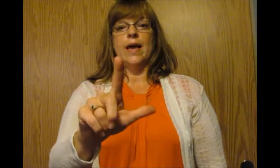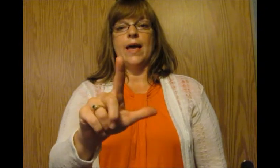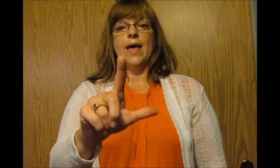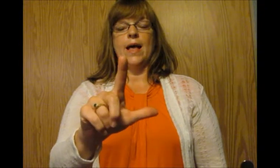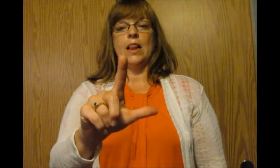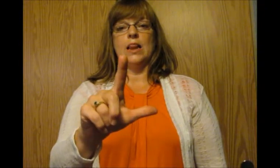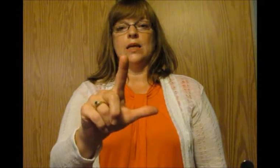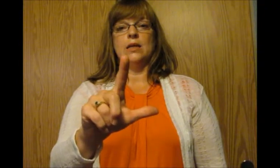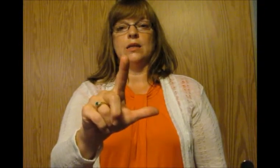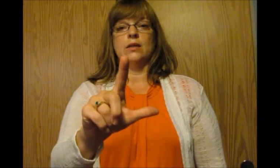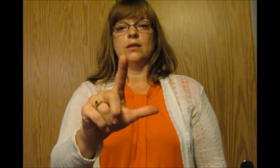L,